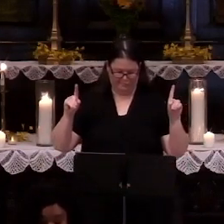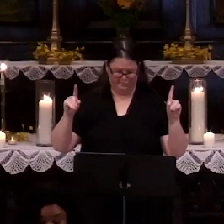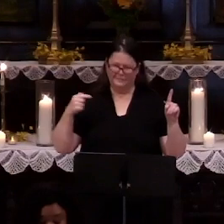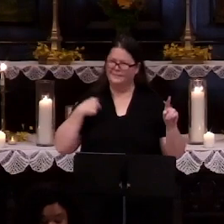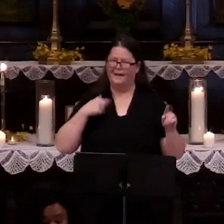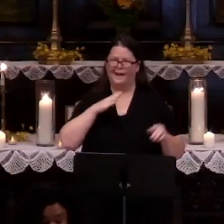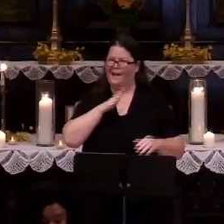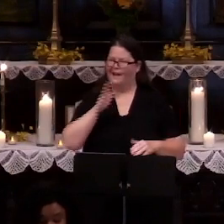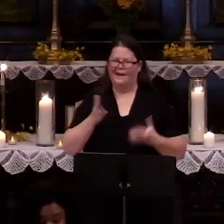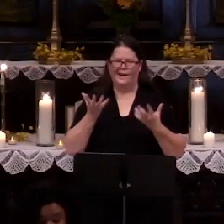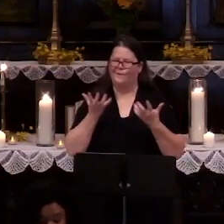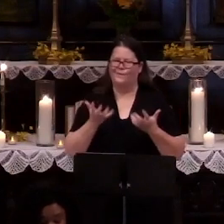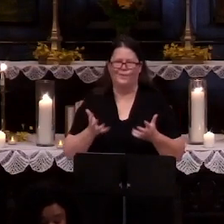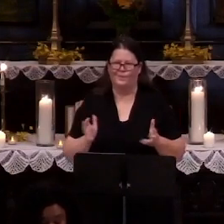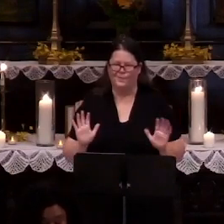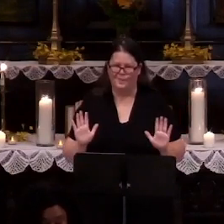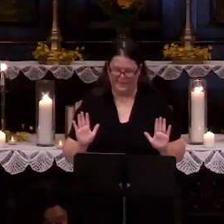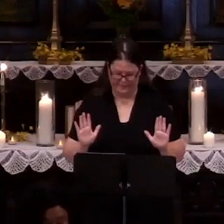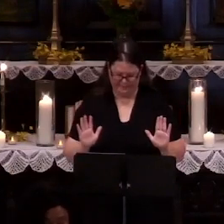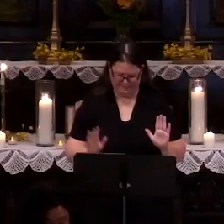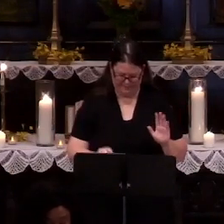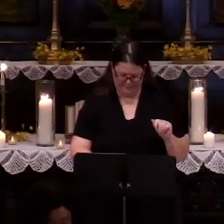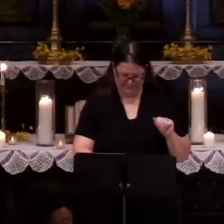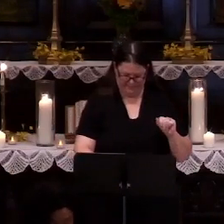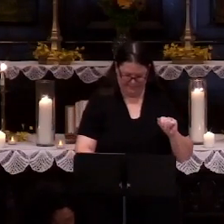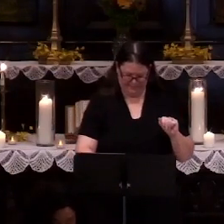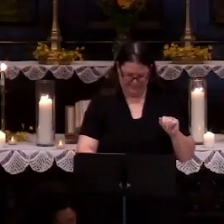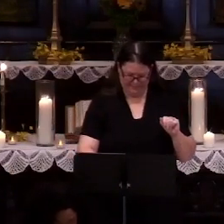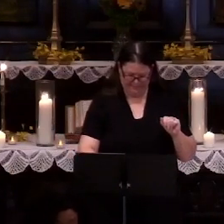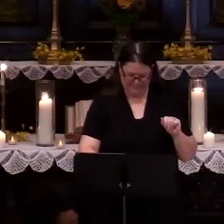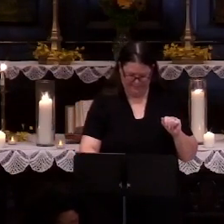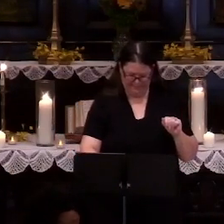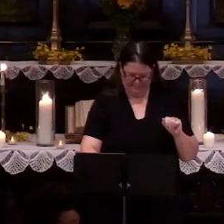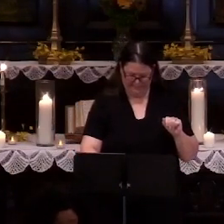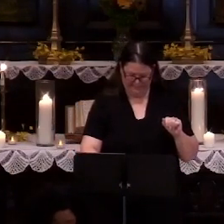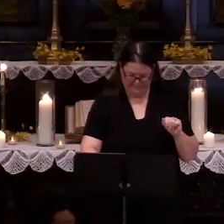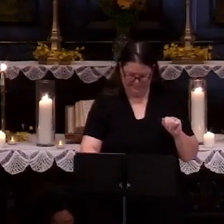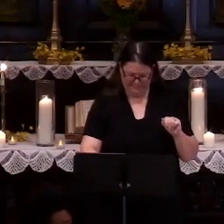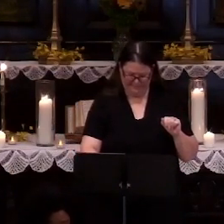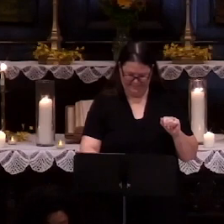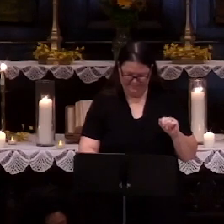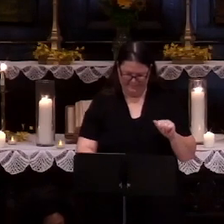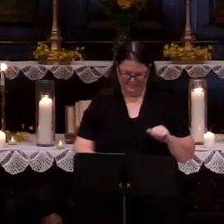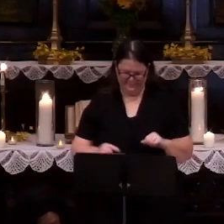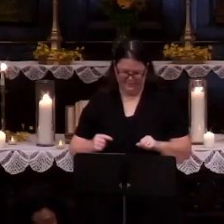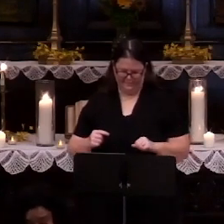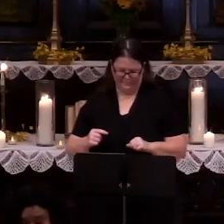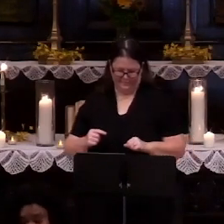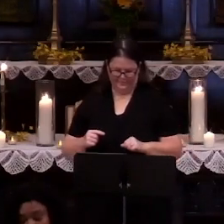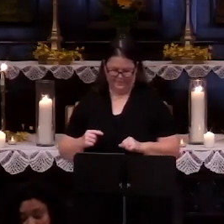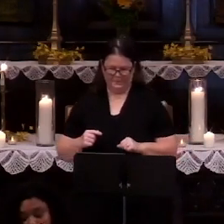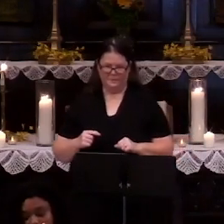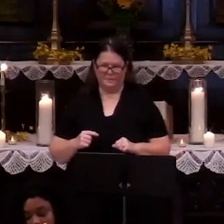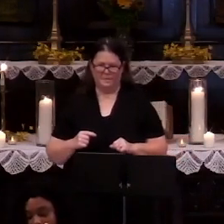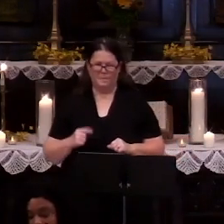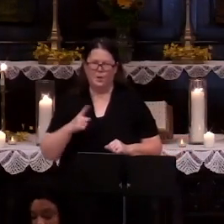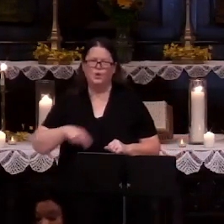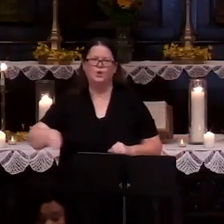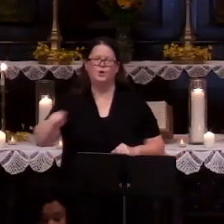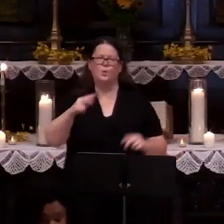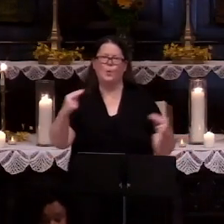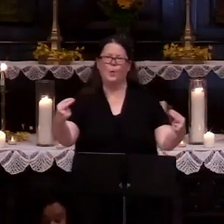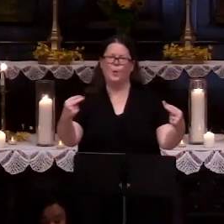never invited them in. Though it seemed to the world that was all